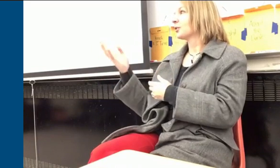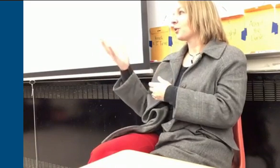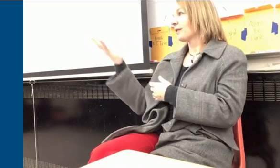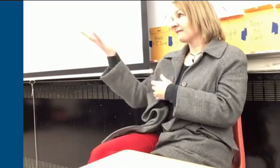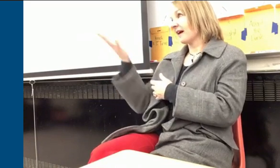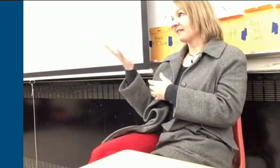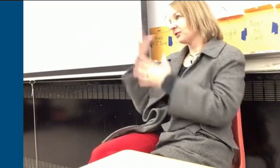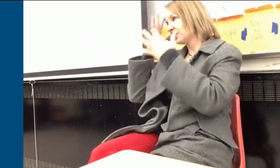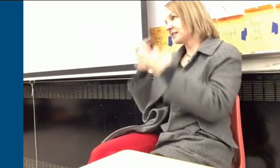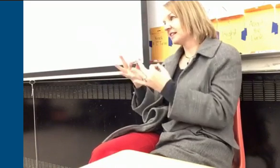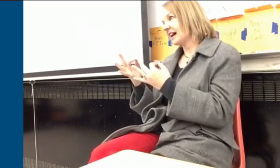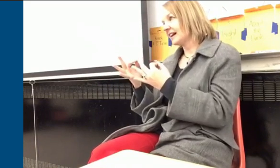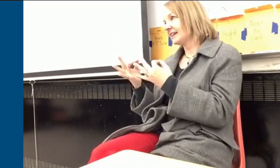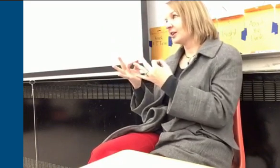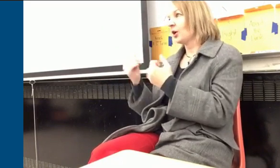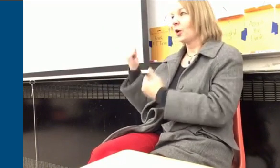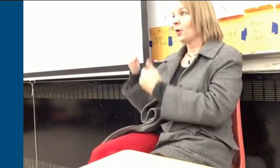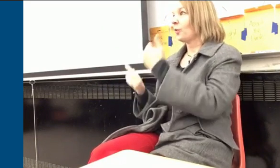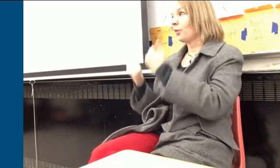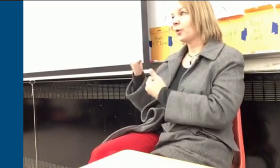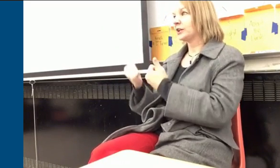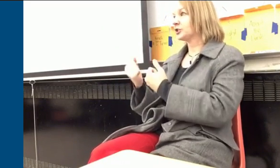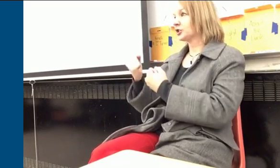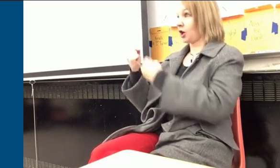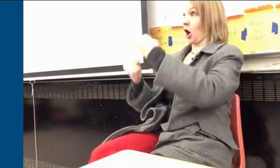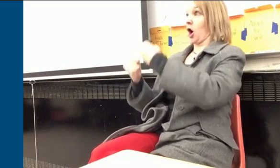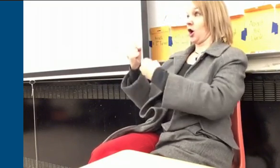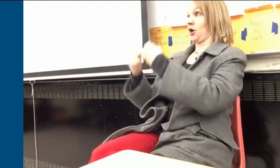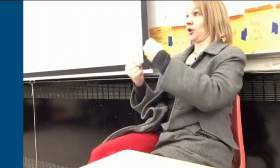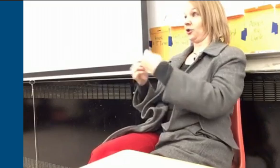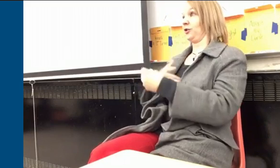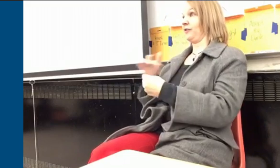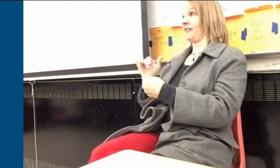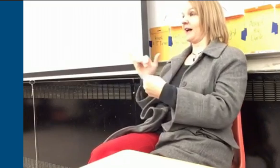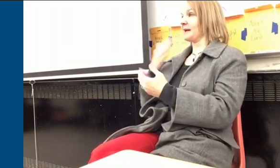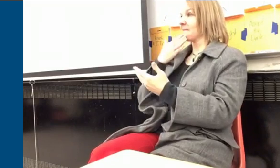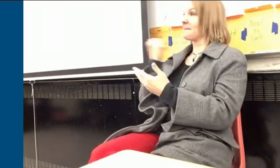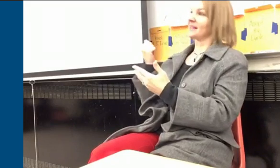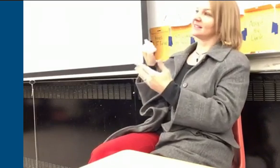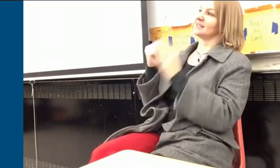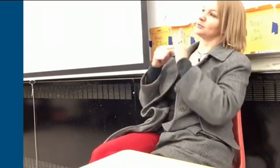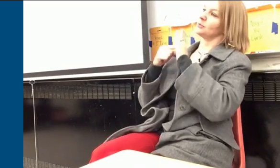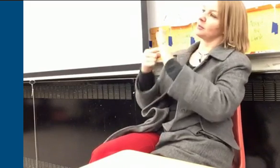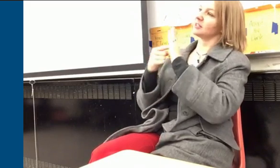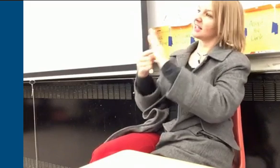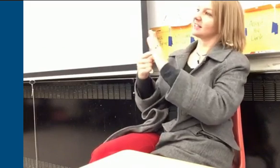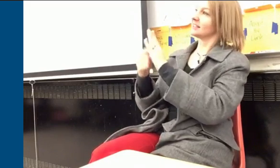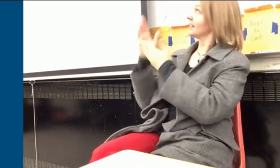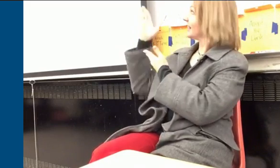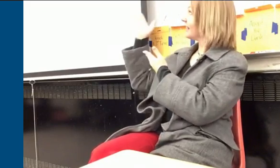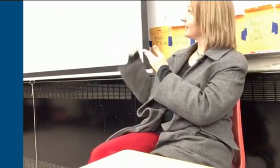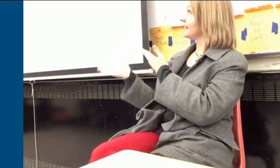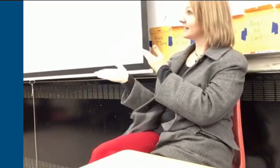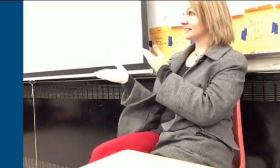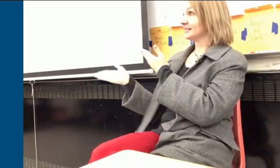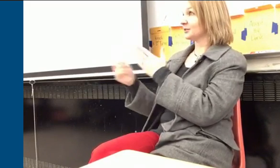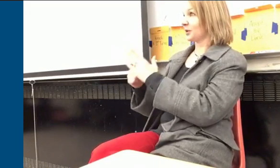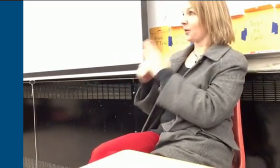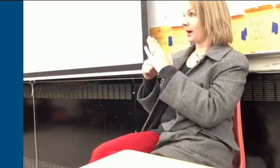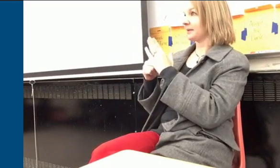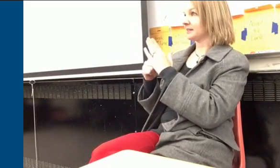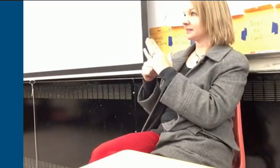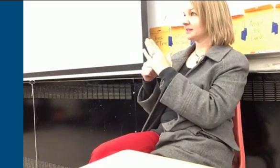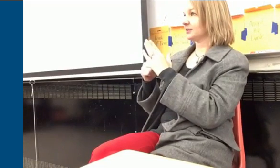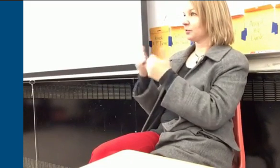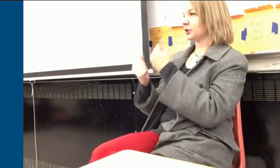decide which in your group you feel like the car best represents these requirements.